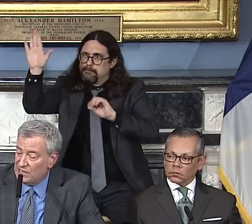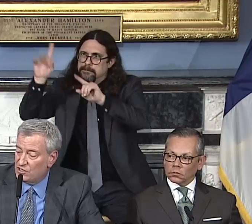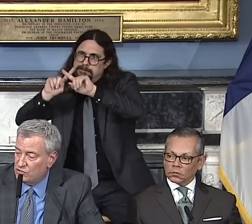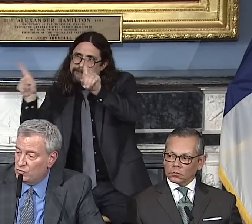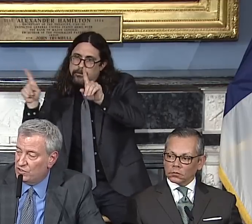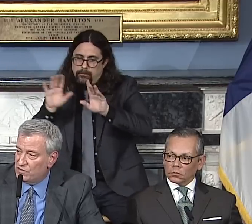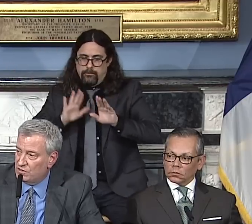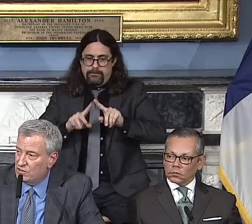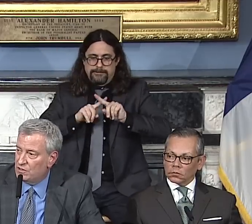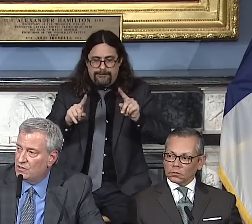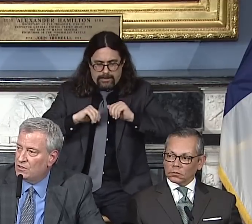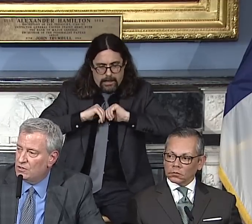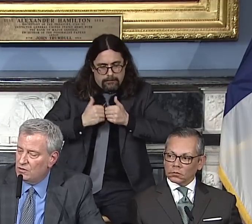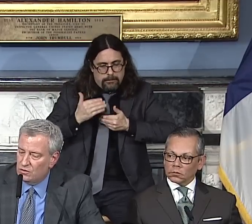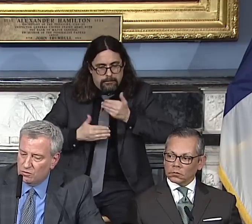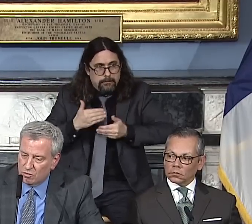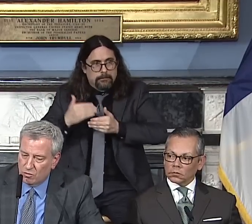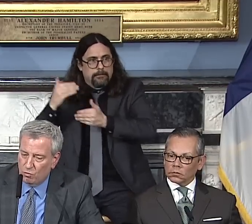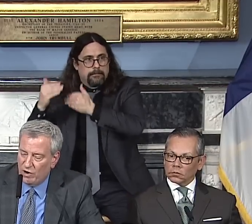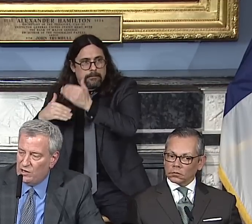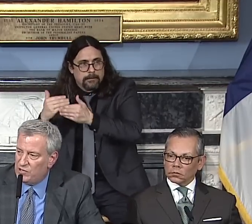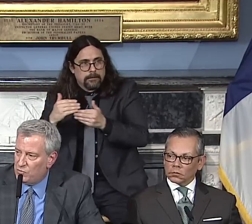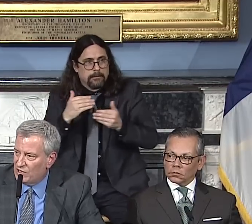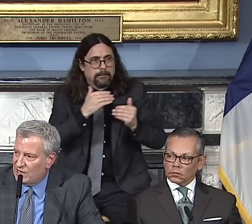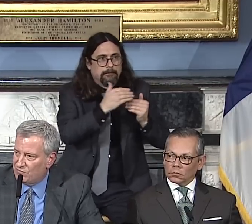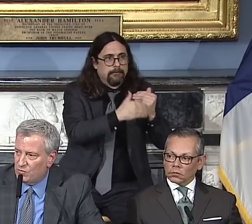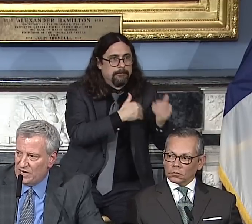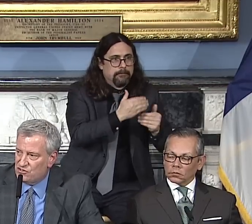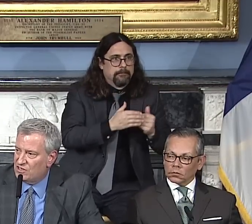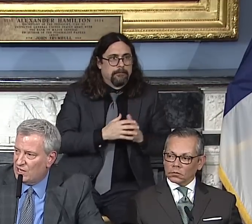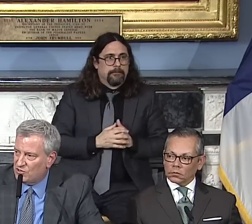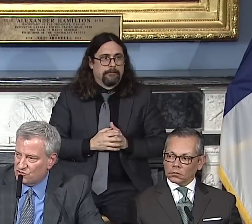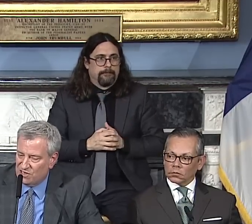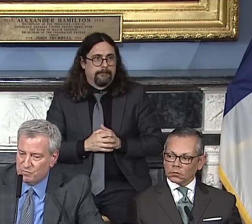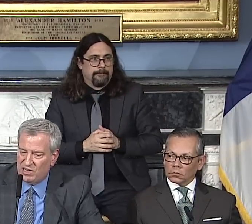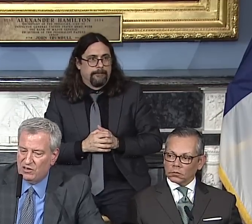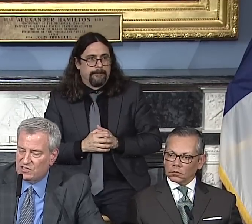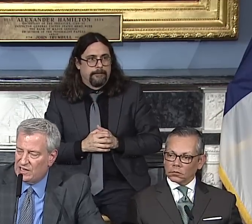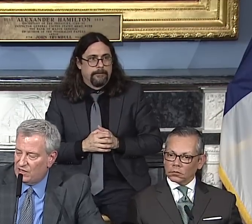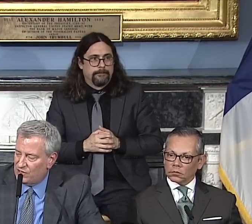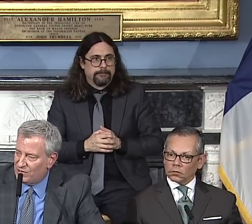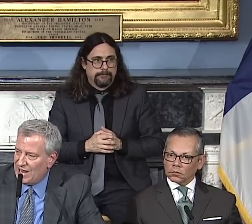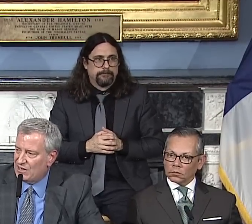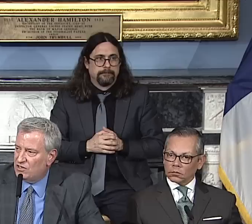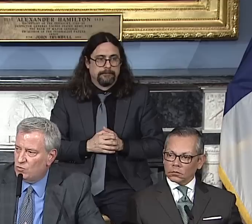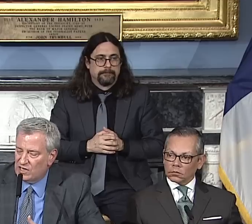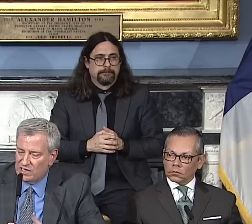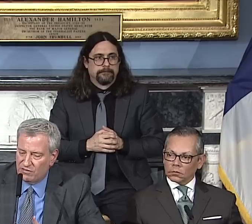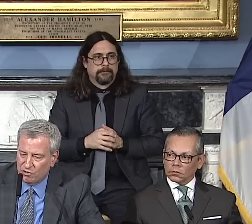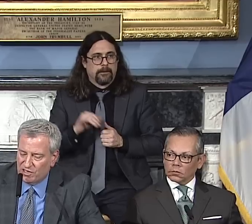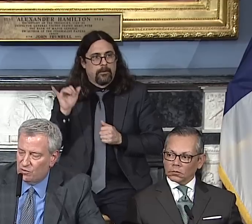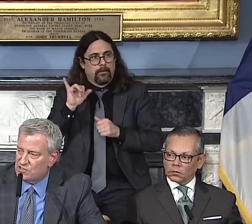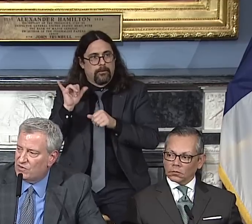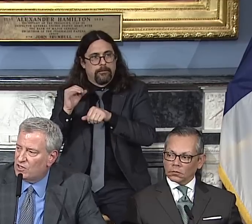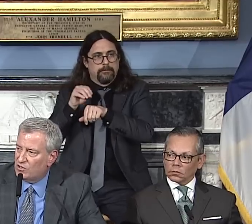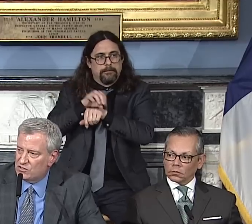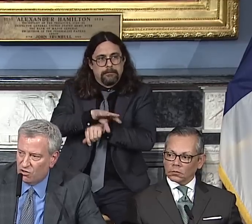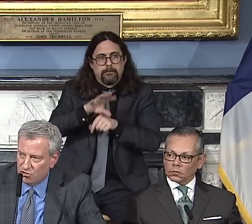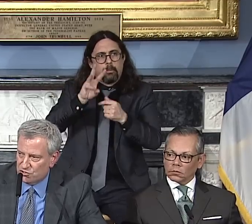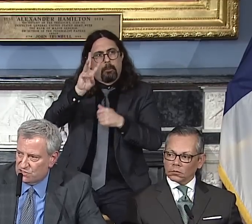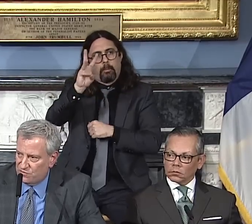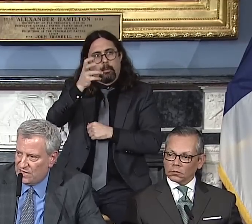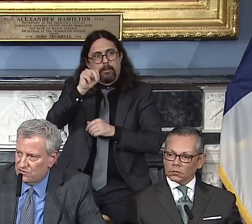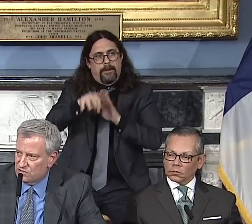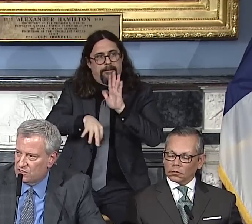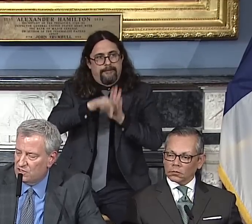has a lot to do with when people got information, how much transparency, how they reacted, what kind of healthcare was available. There's